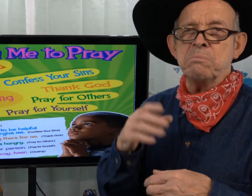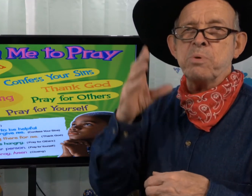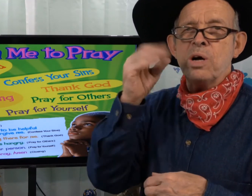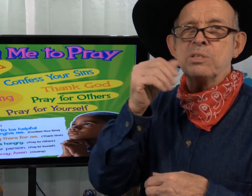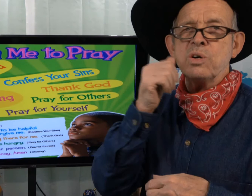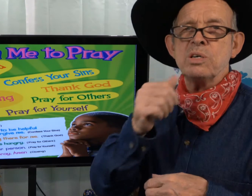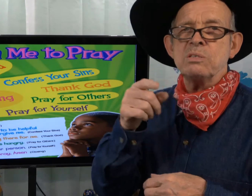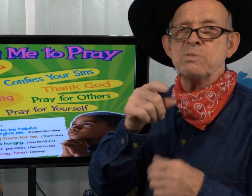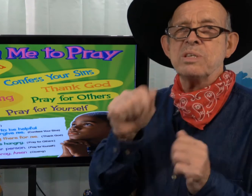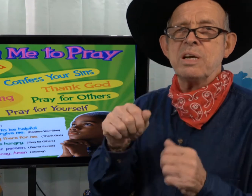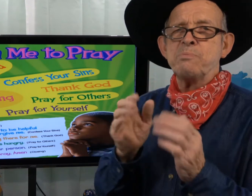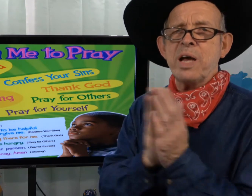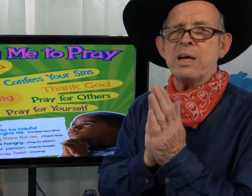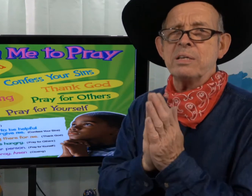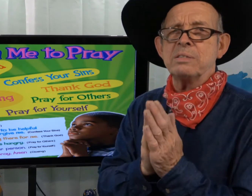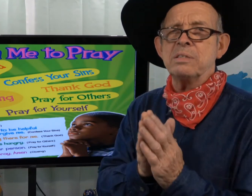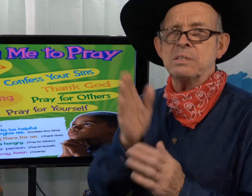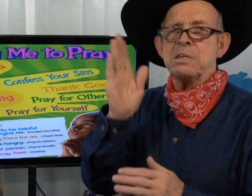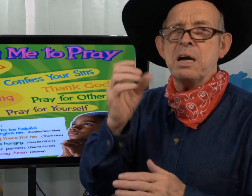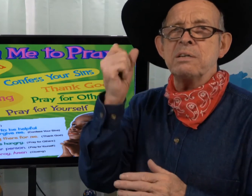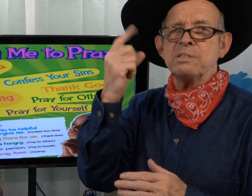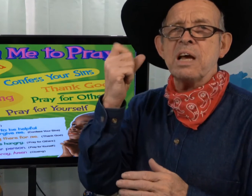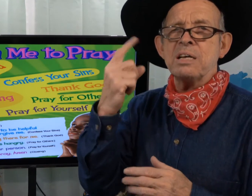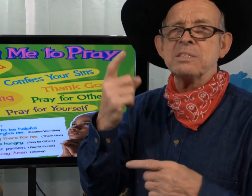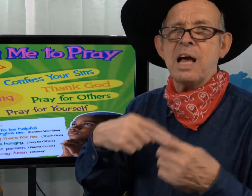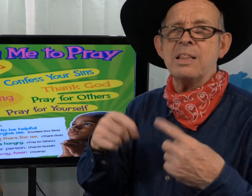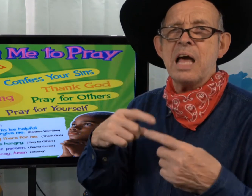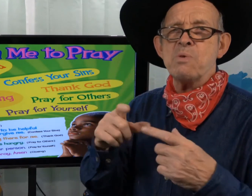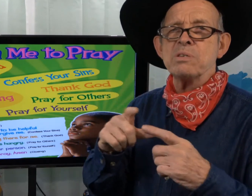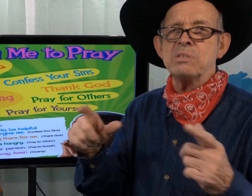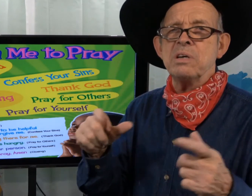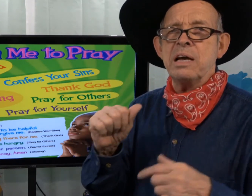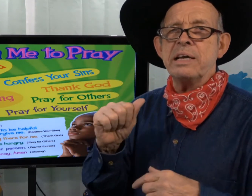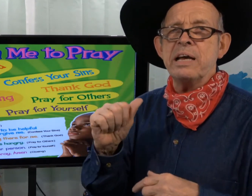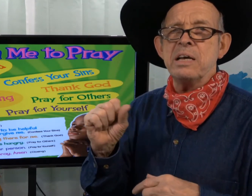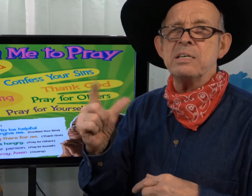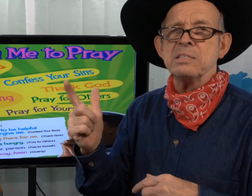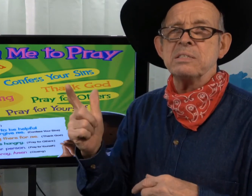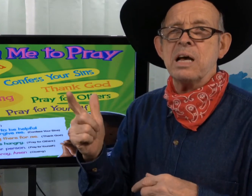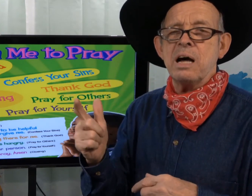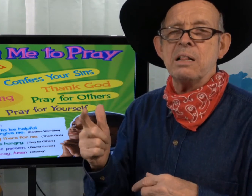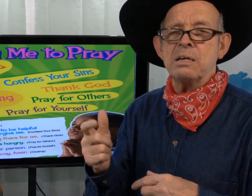Very good, you can't pray. Got in the same sign language. Yeah, yes, sir.